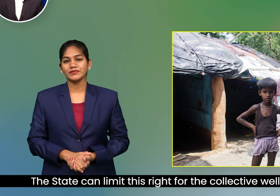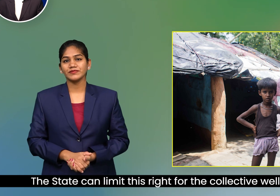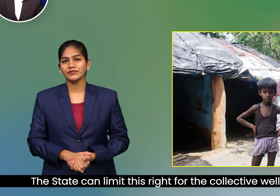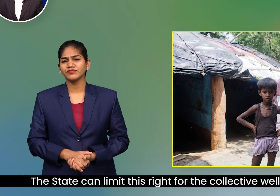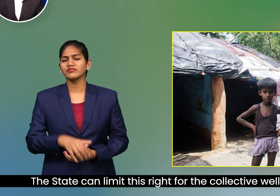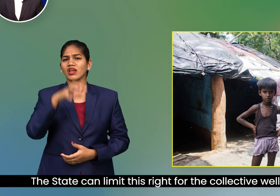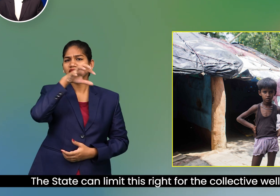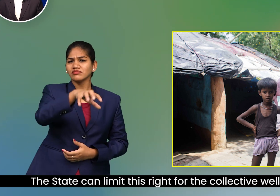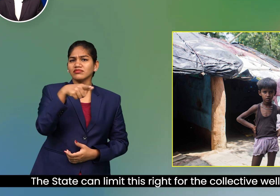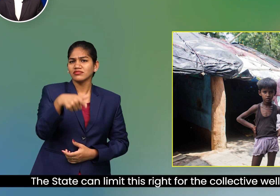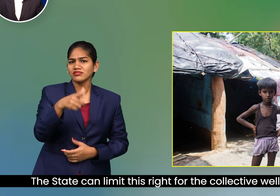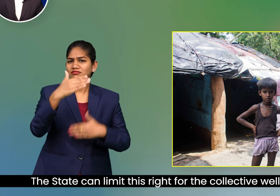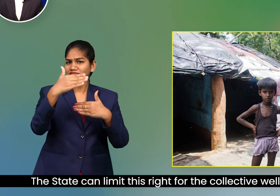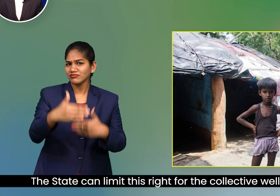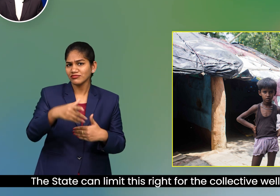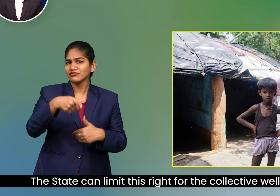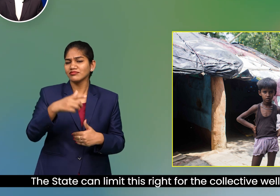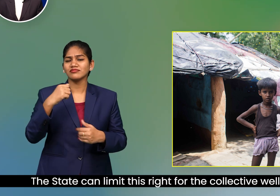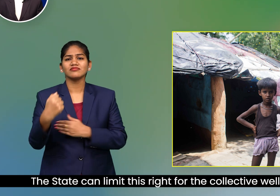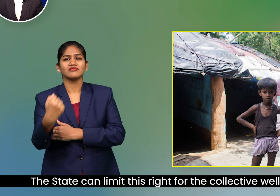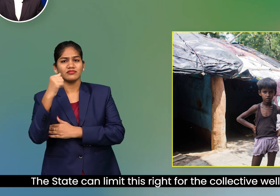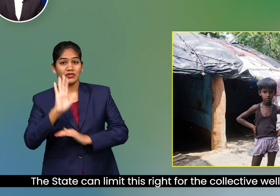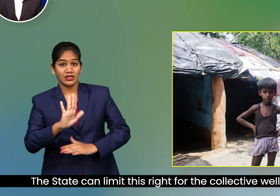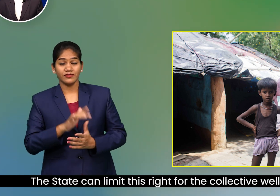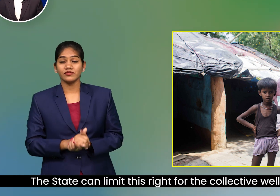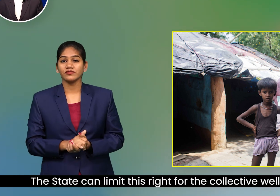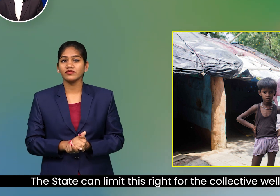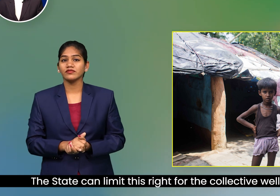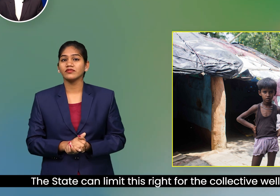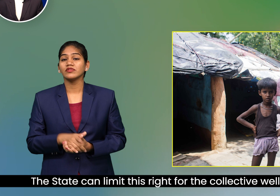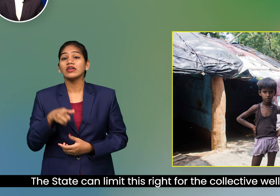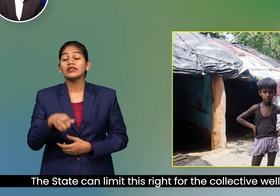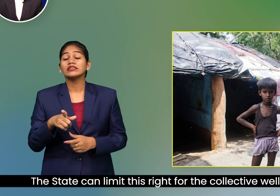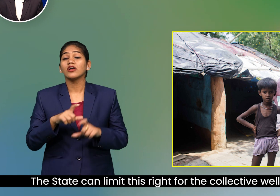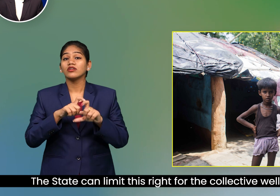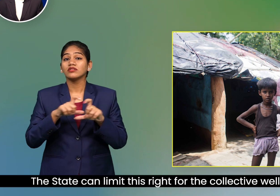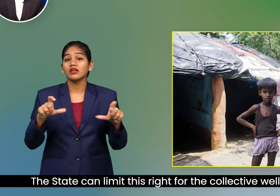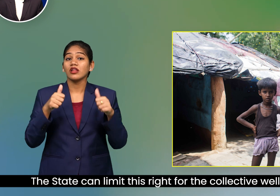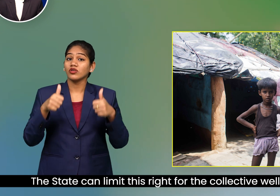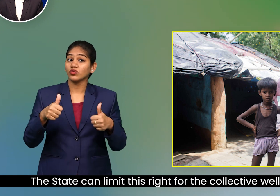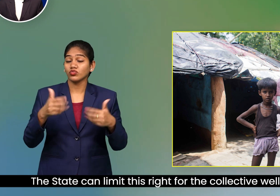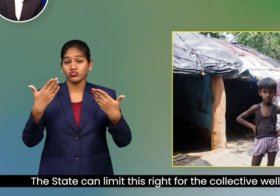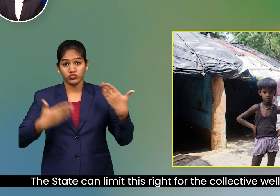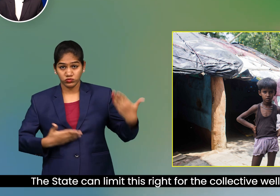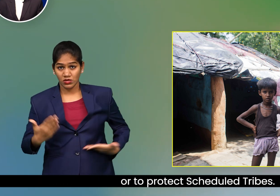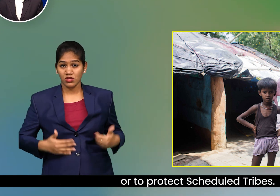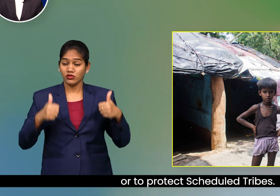The state can limit this right for the collective well-being of everyone or